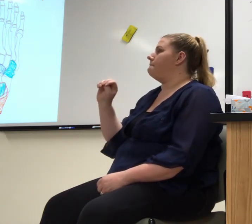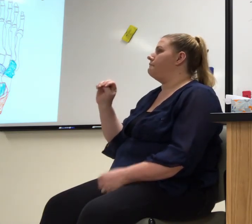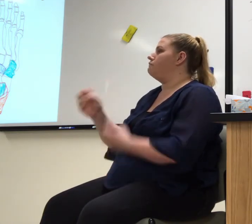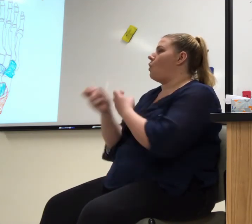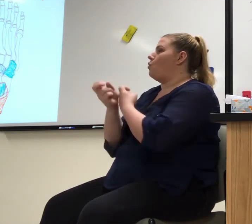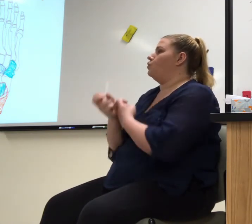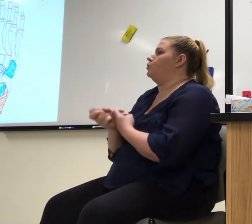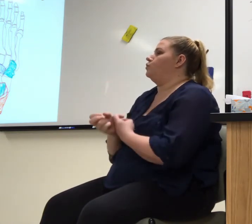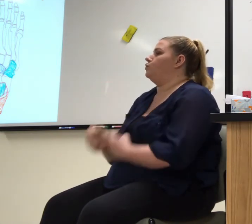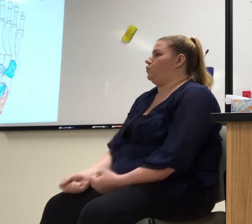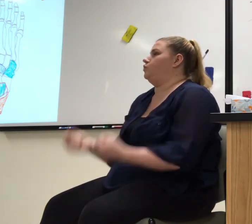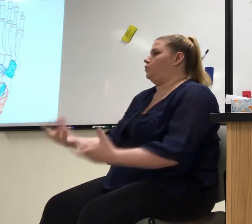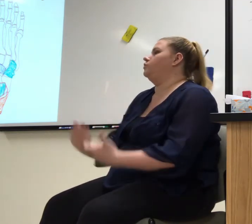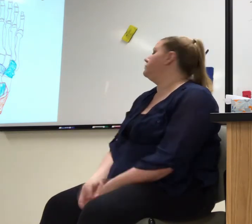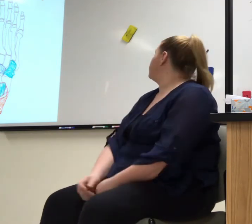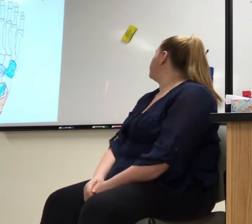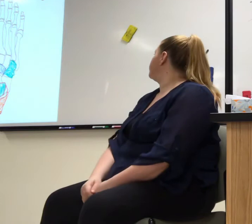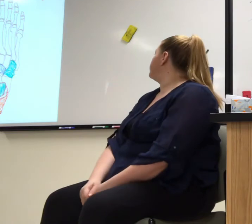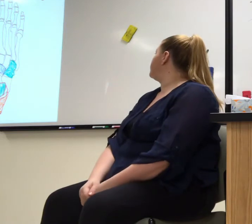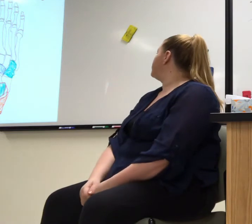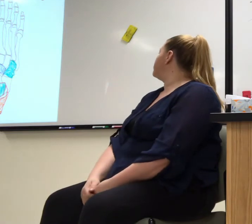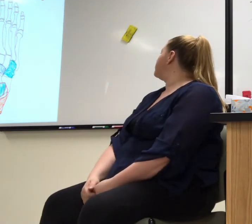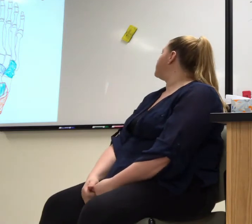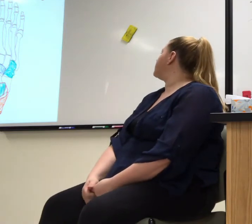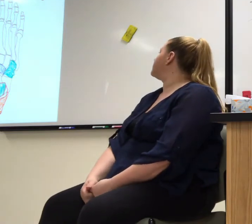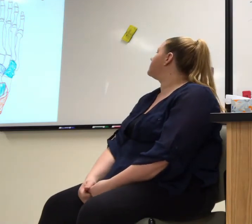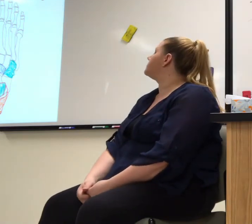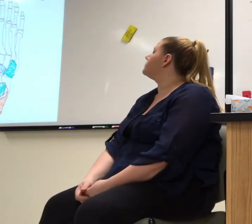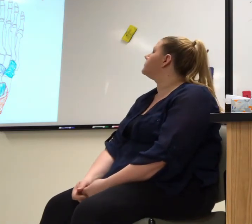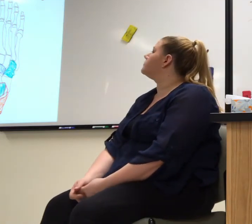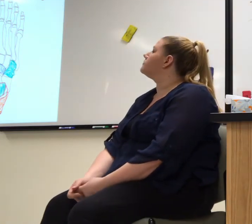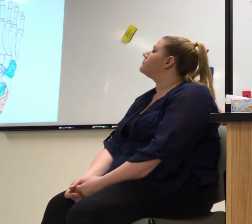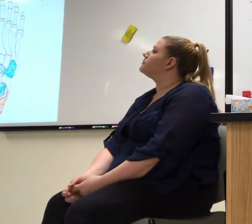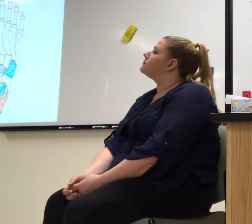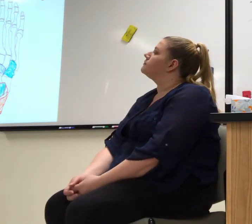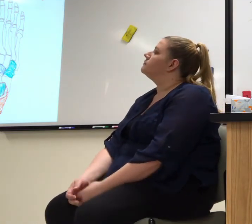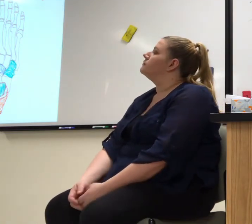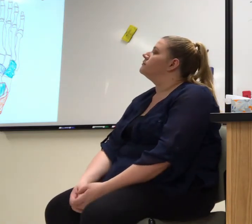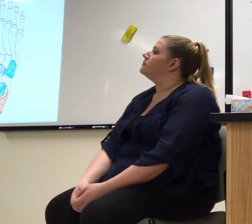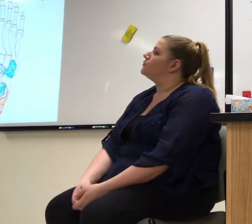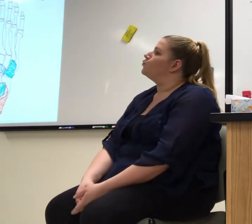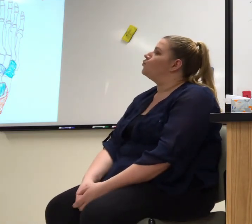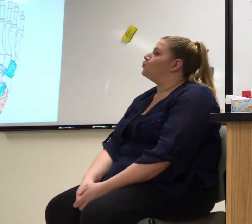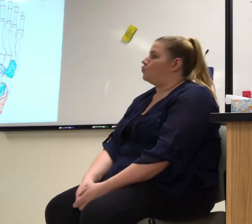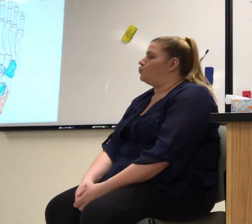bones. So that's 3.